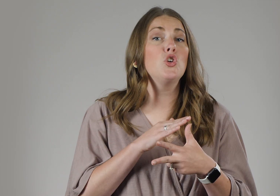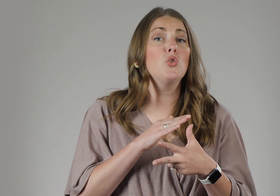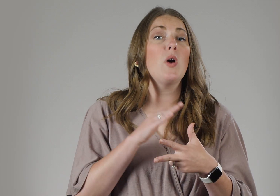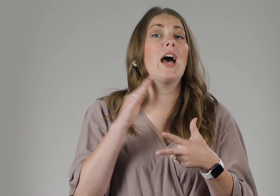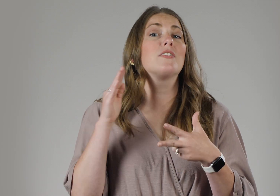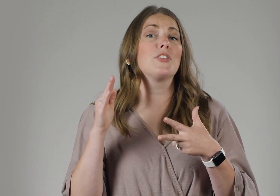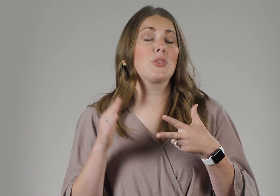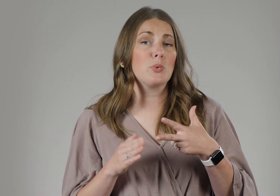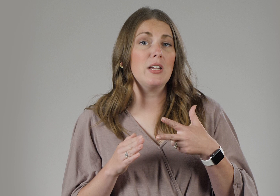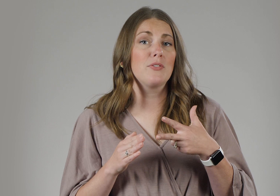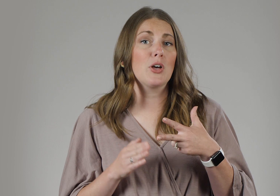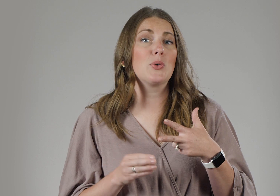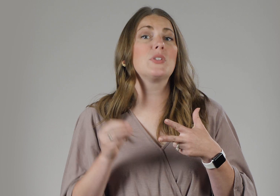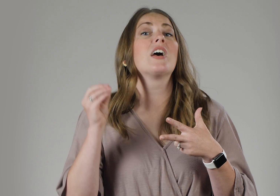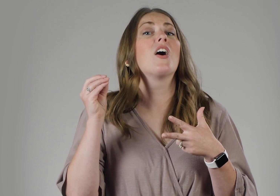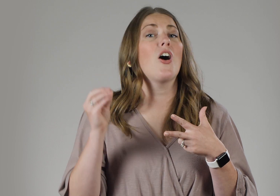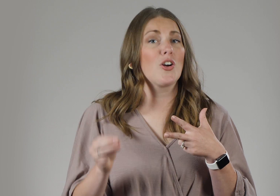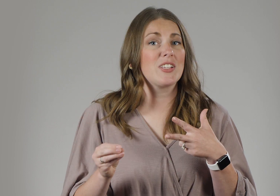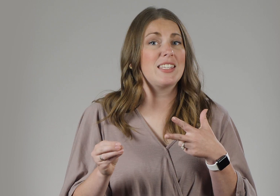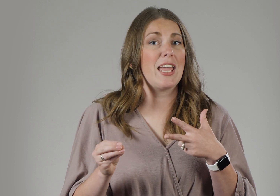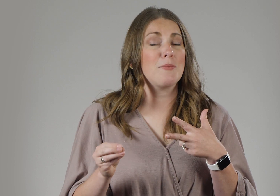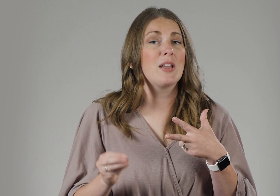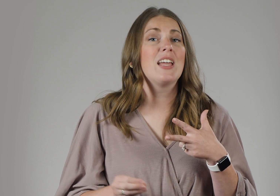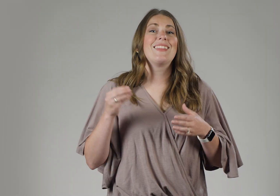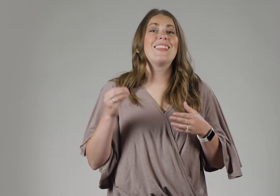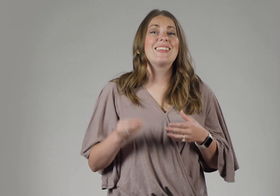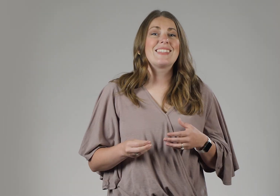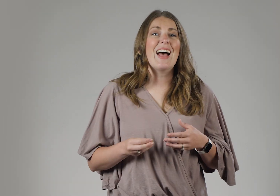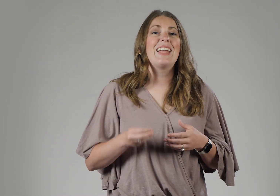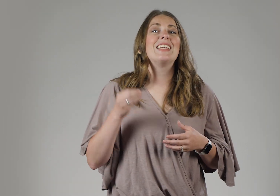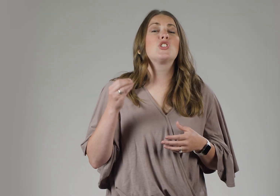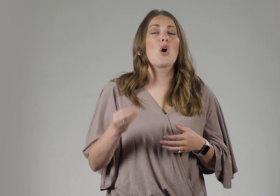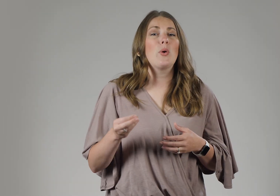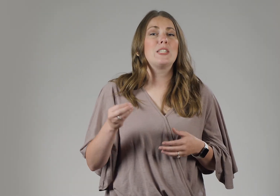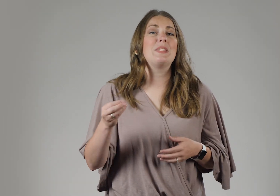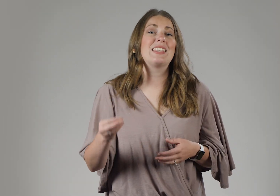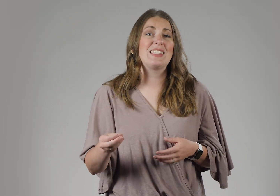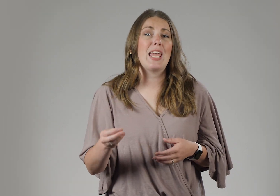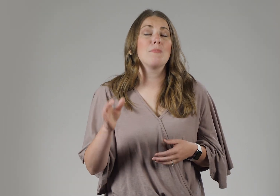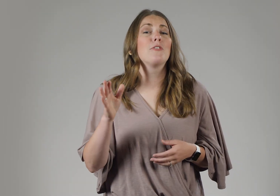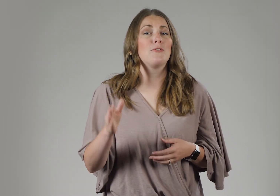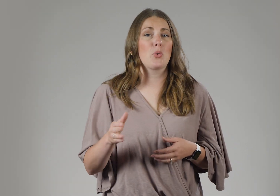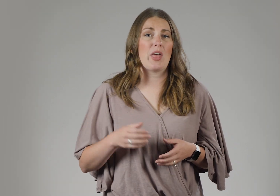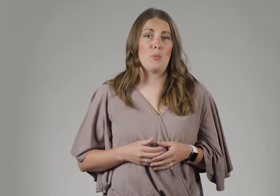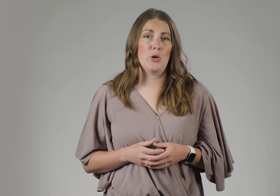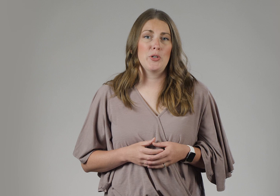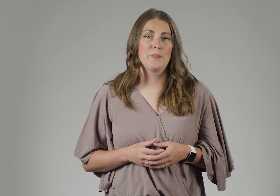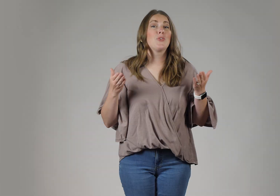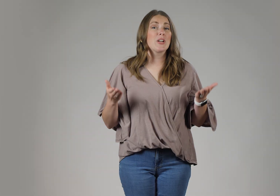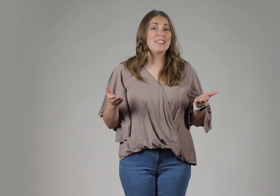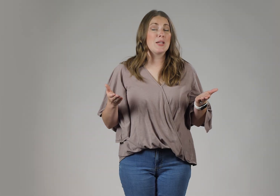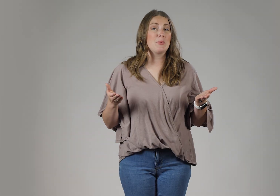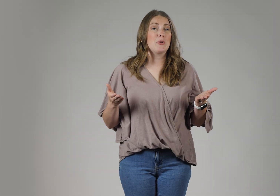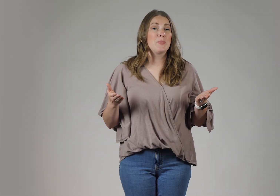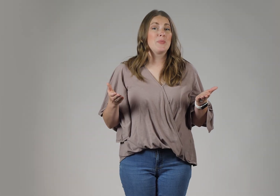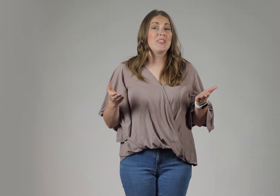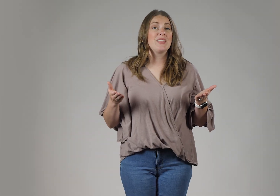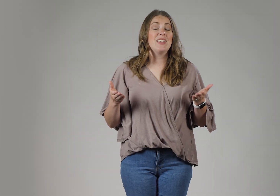2 out of the 3 of those are the same, then the sign is going to be the same for that word. For example, this